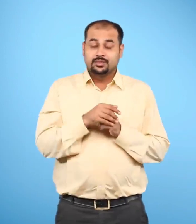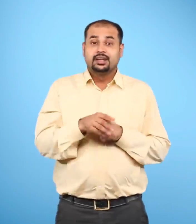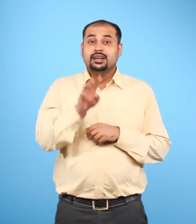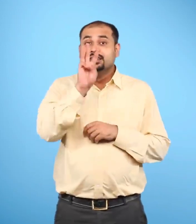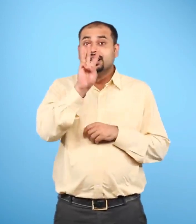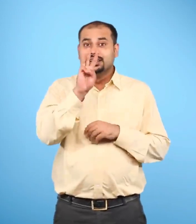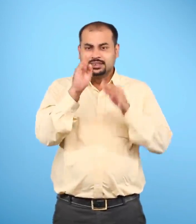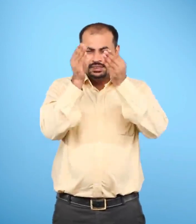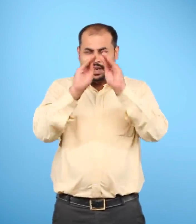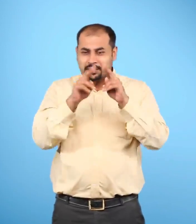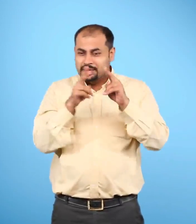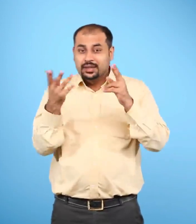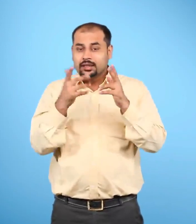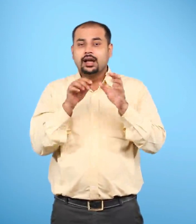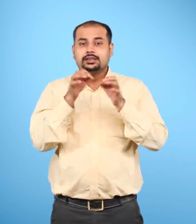Three are drawn for you.